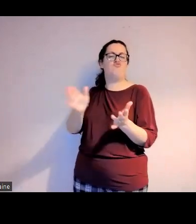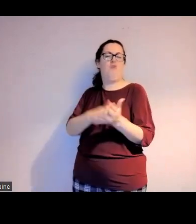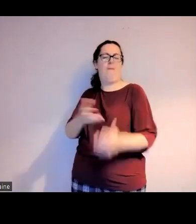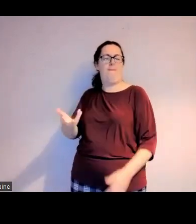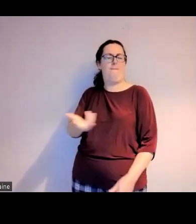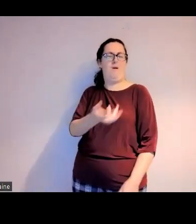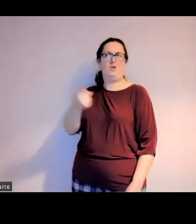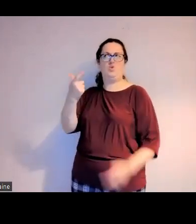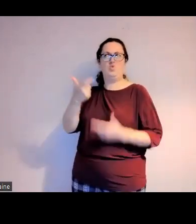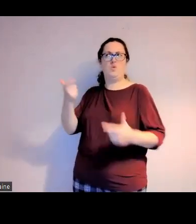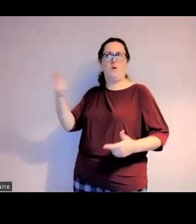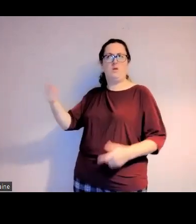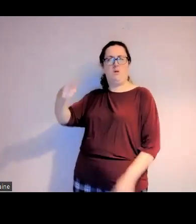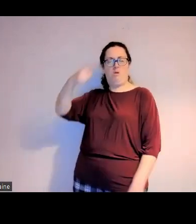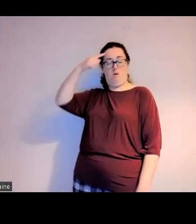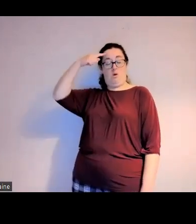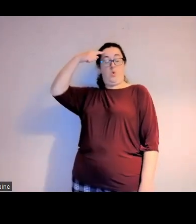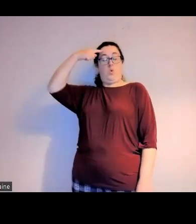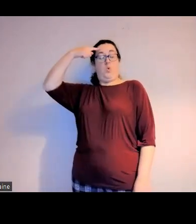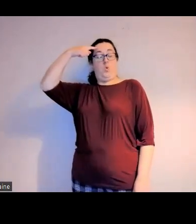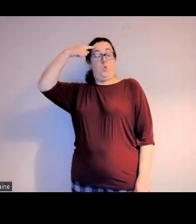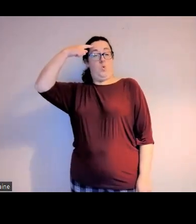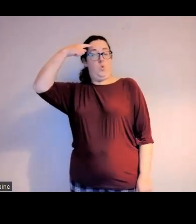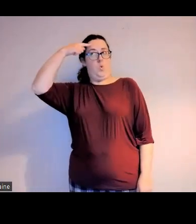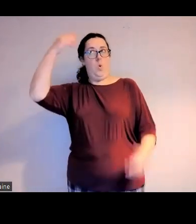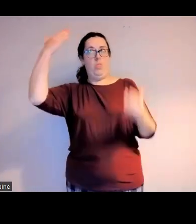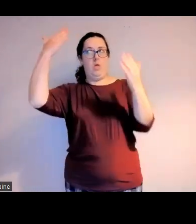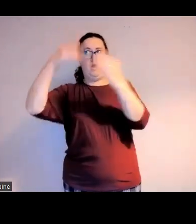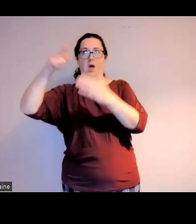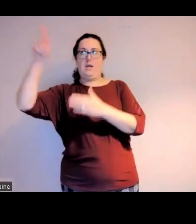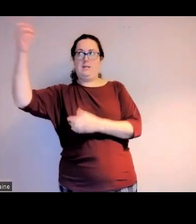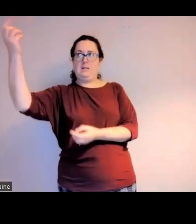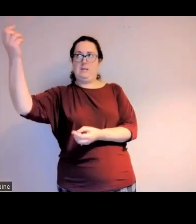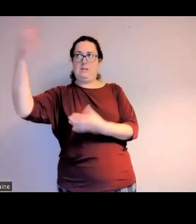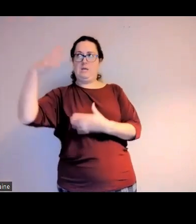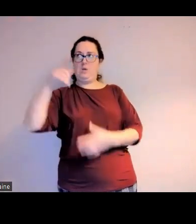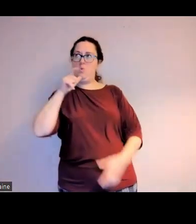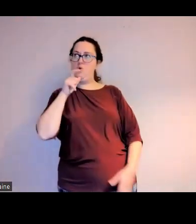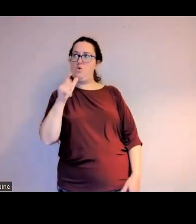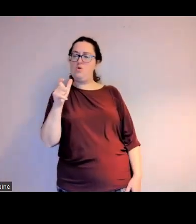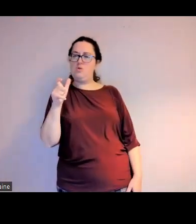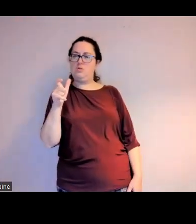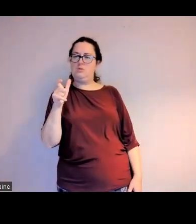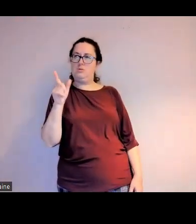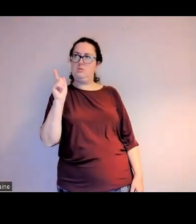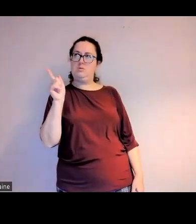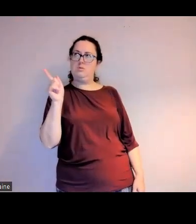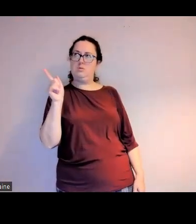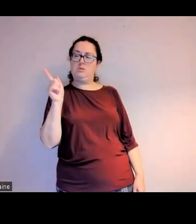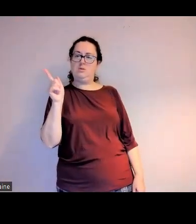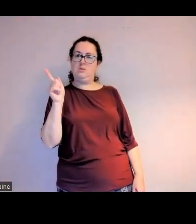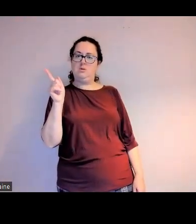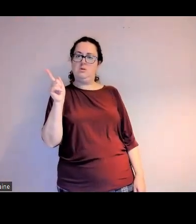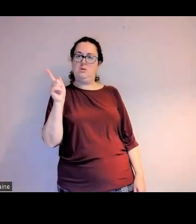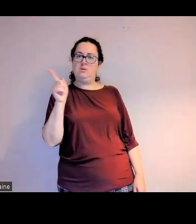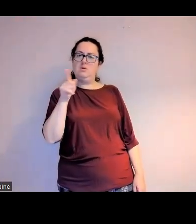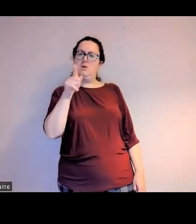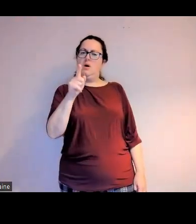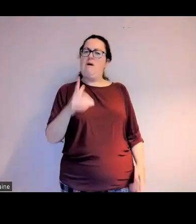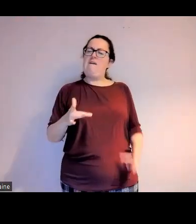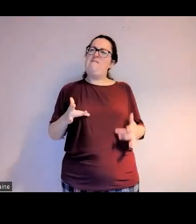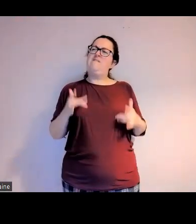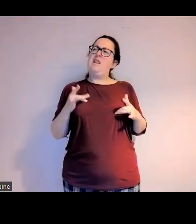that went to his head the night he used those words he said. It feels a